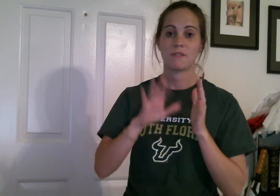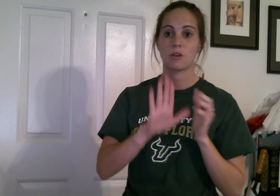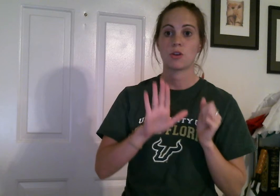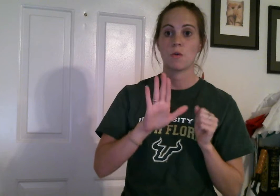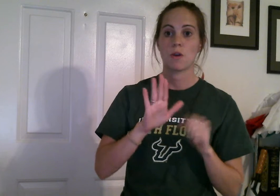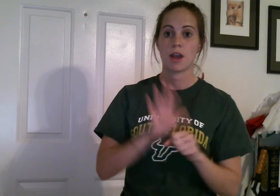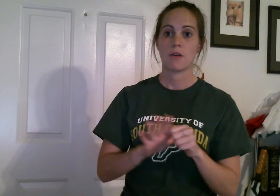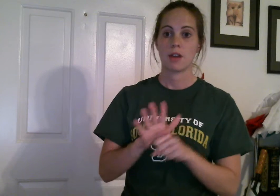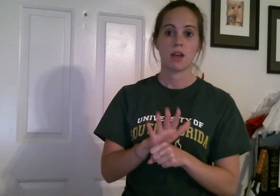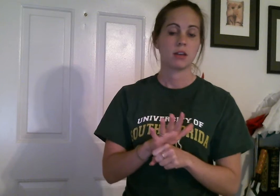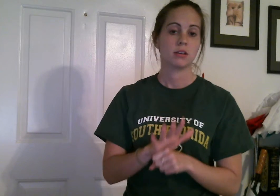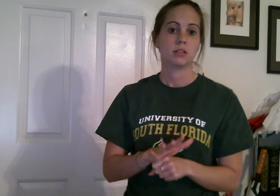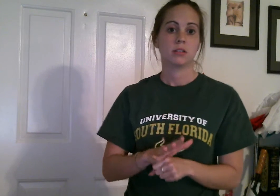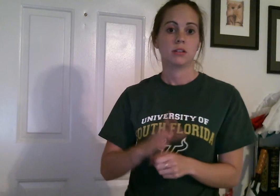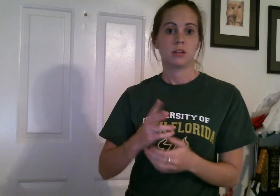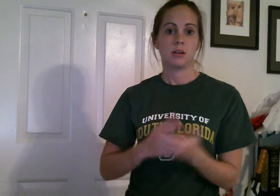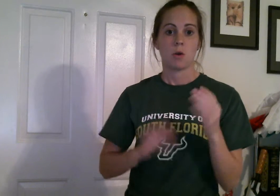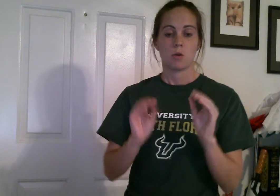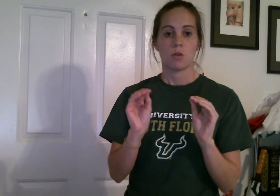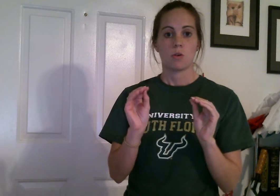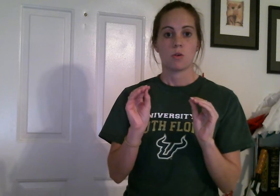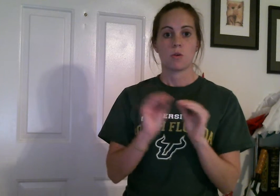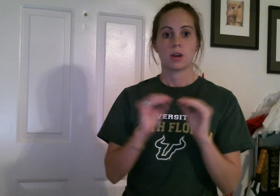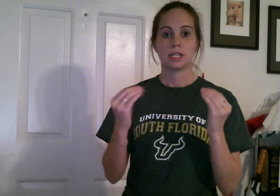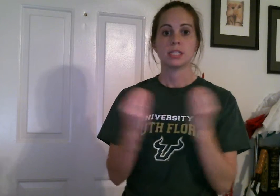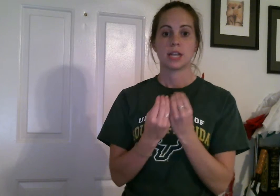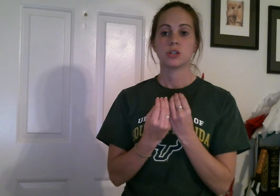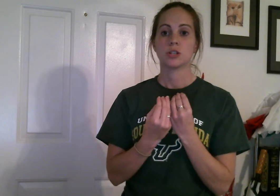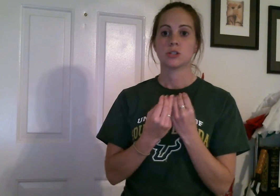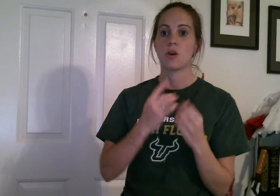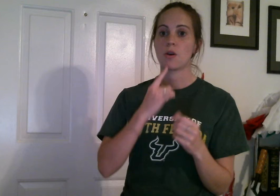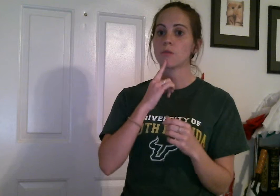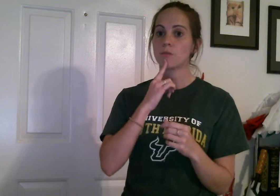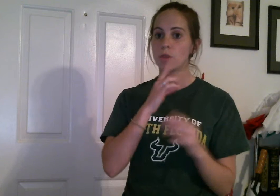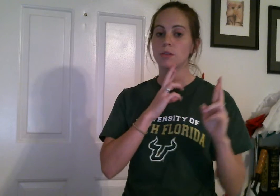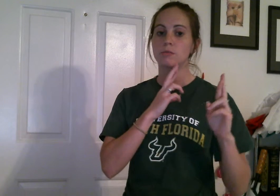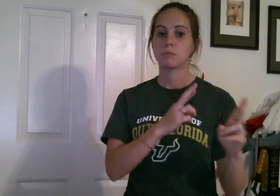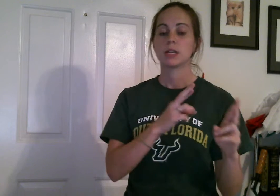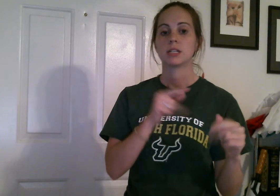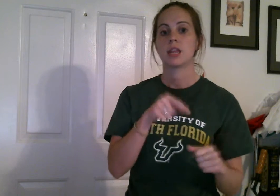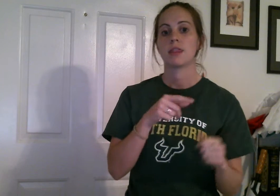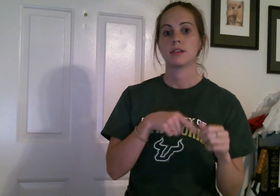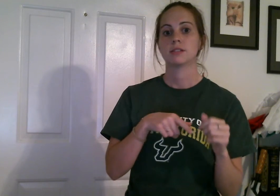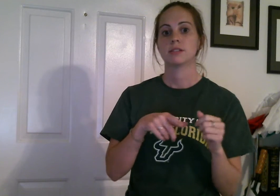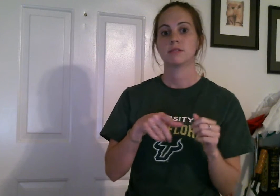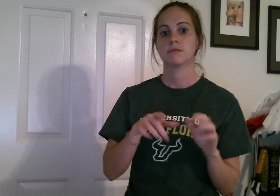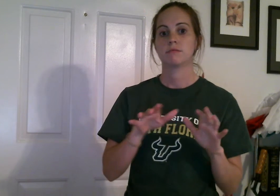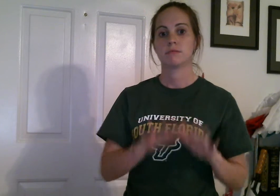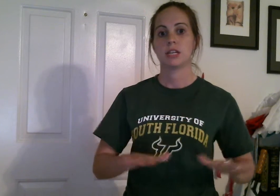So again, both organizations are well respected in the industry. So what I suggest you do is search your